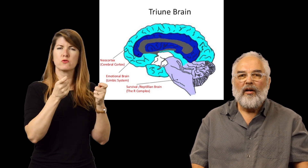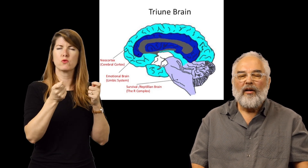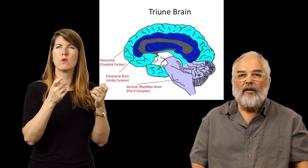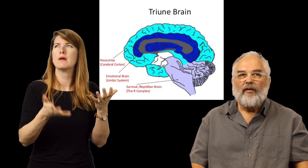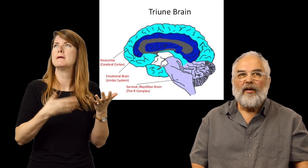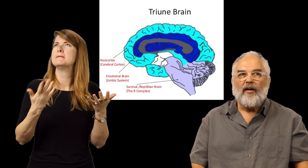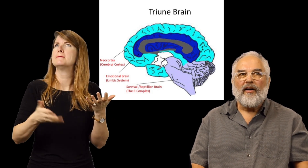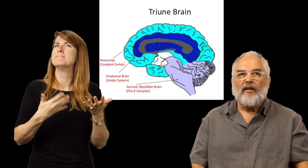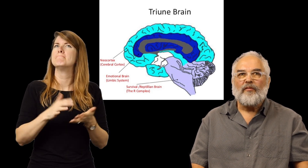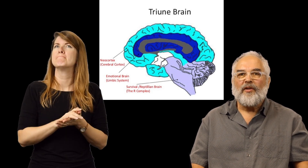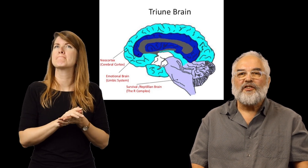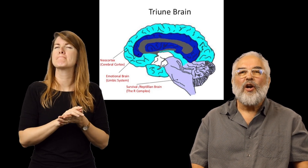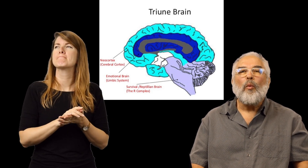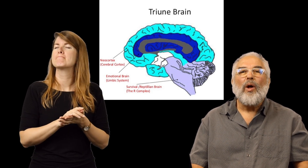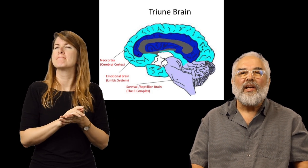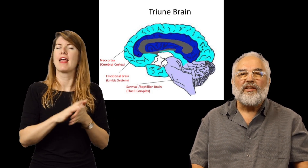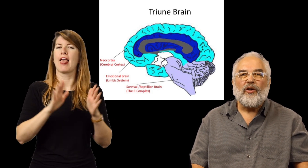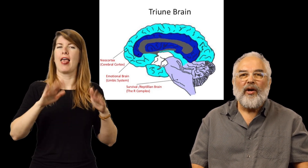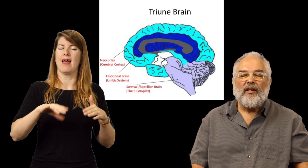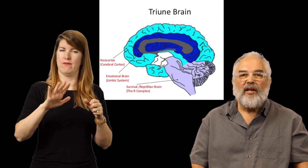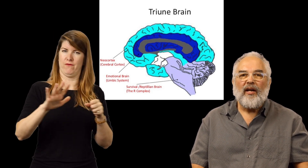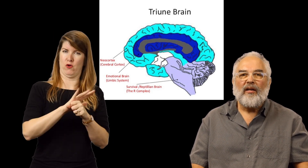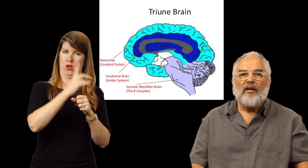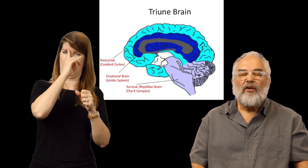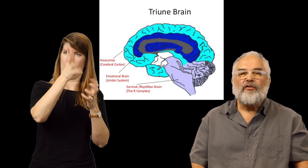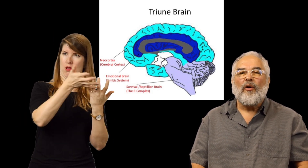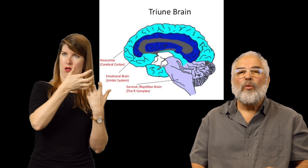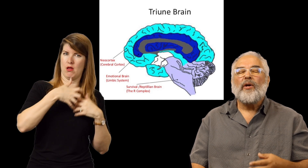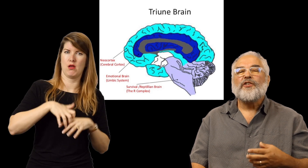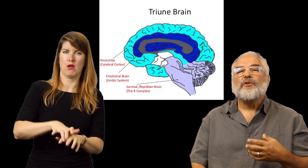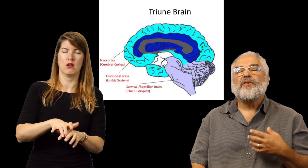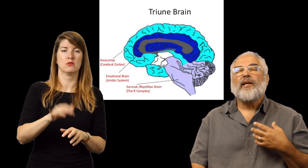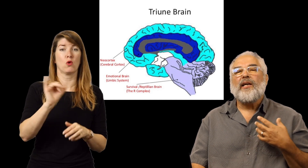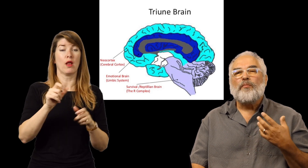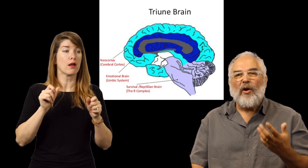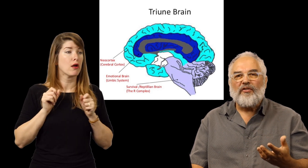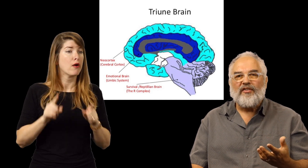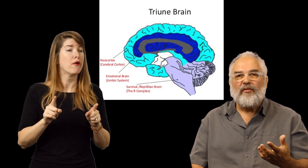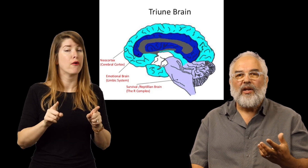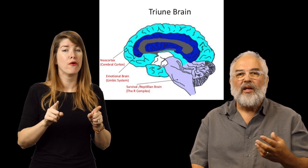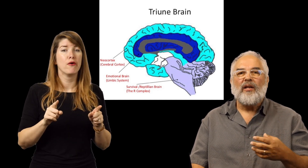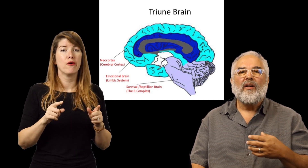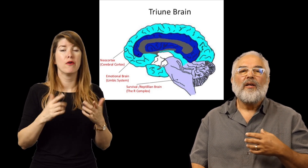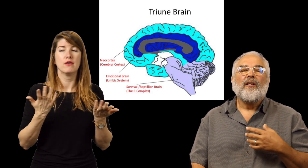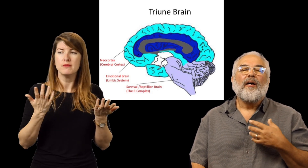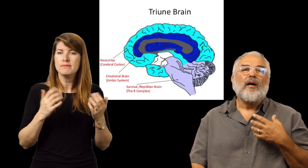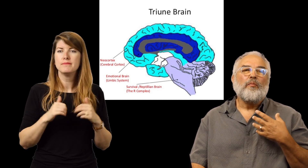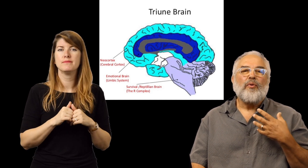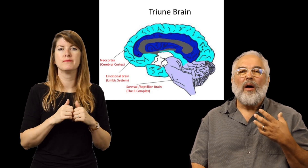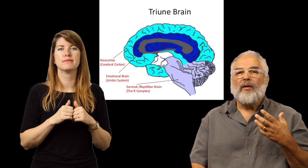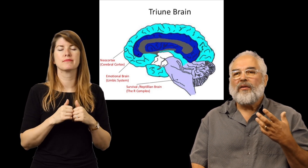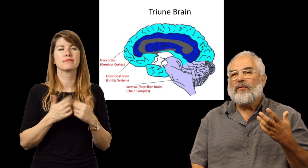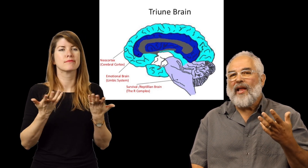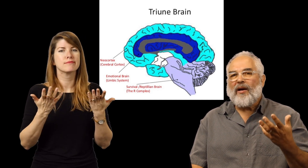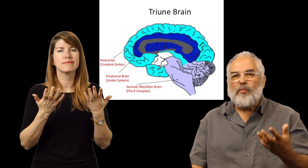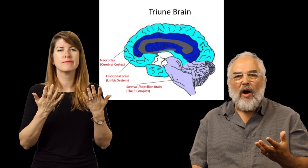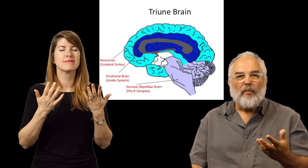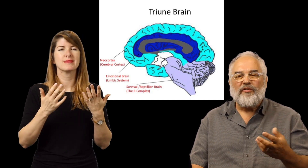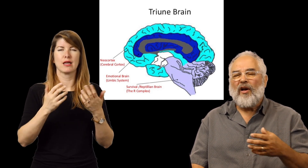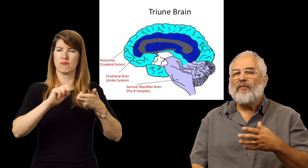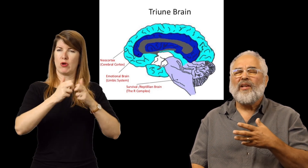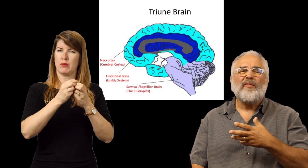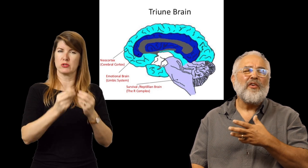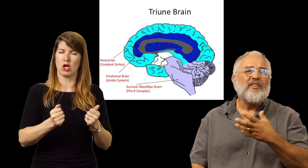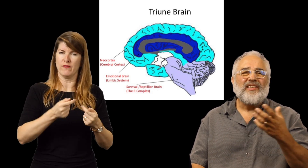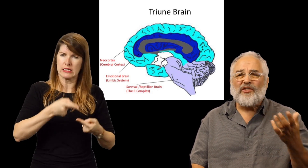lobe. It's not well integrated yet. So issues like impulsivity, lack of